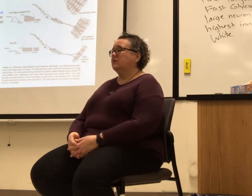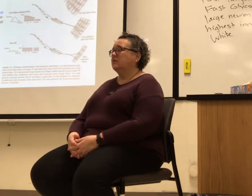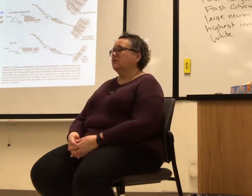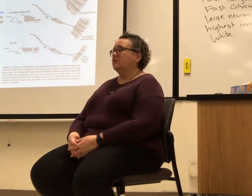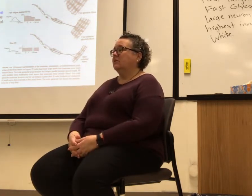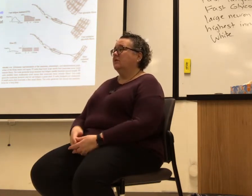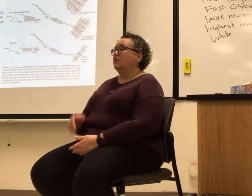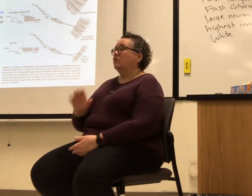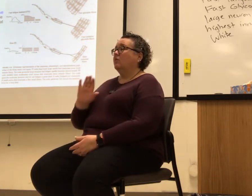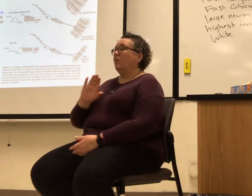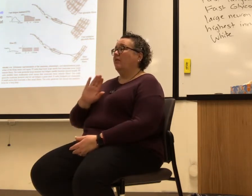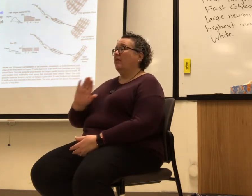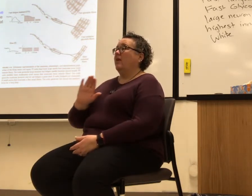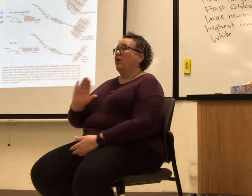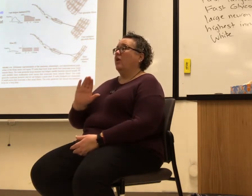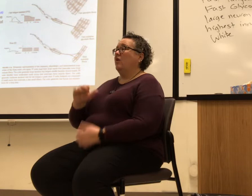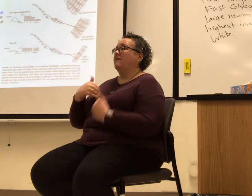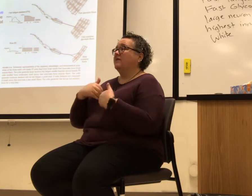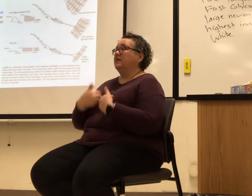curve.